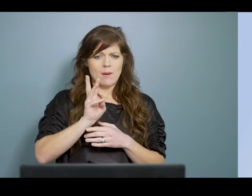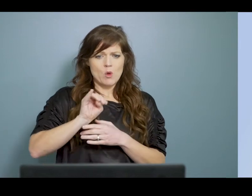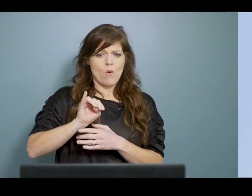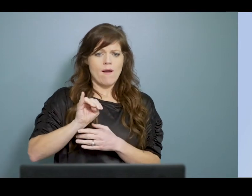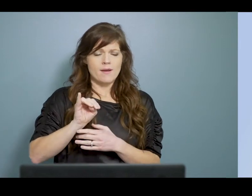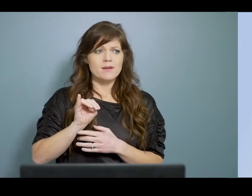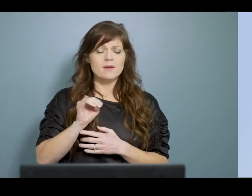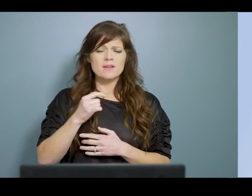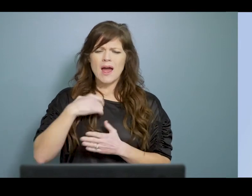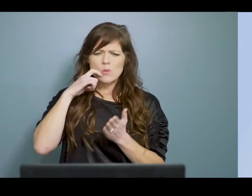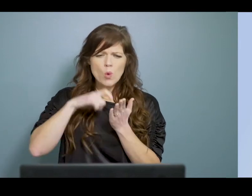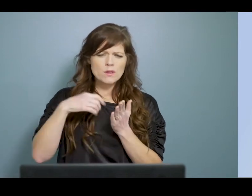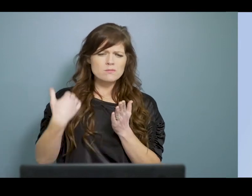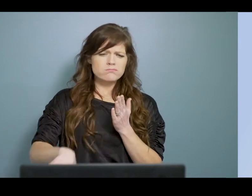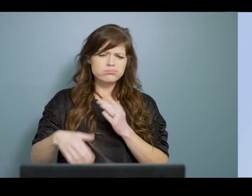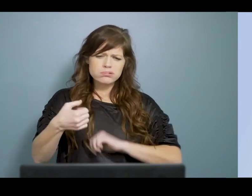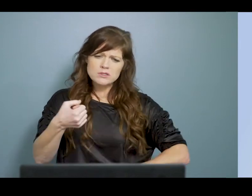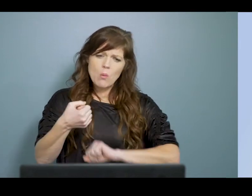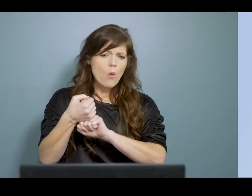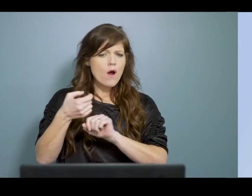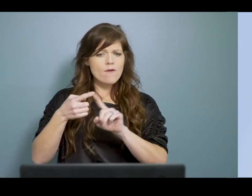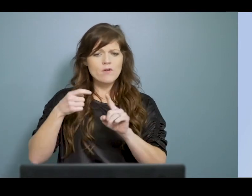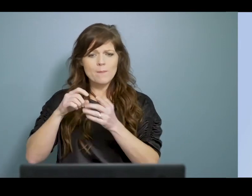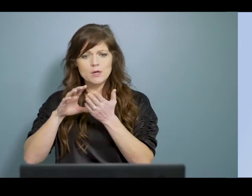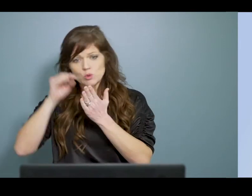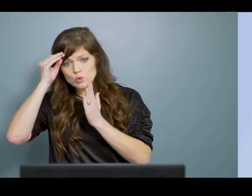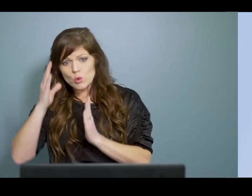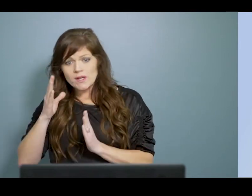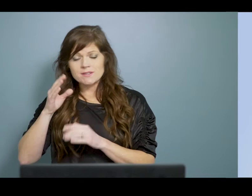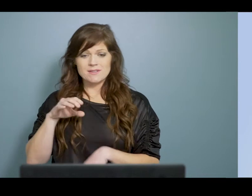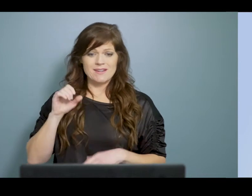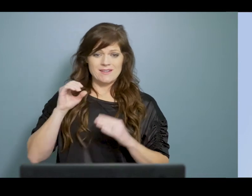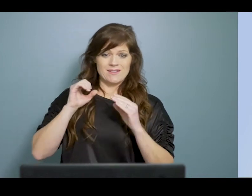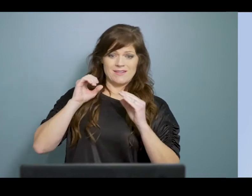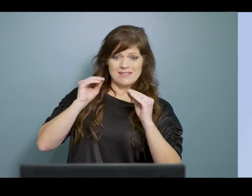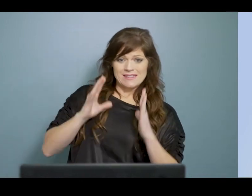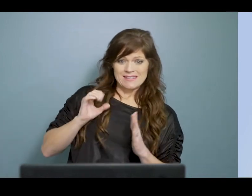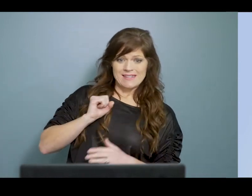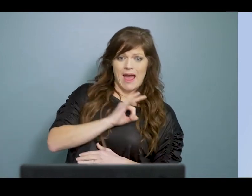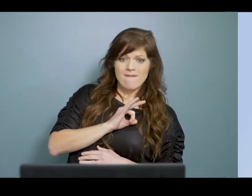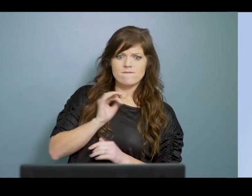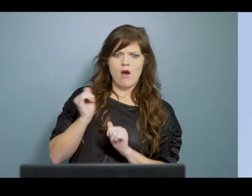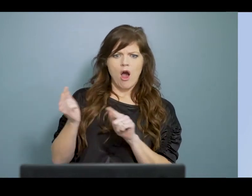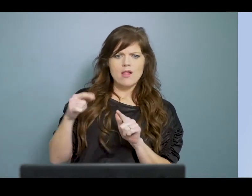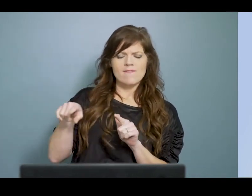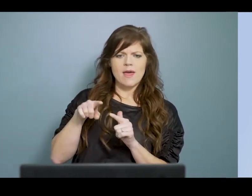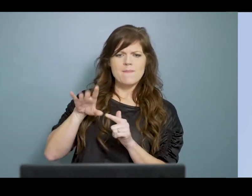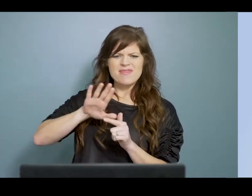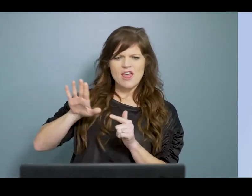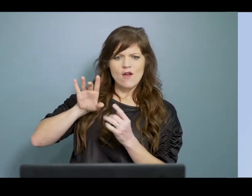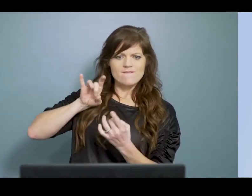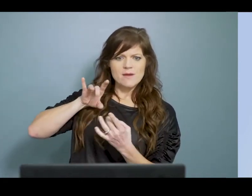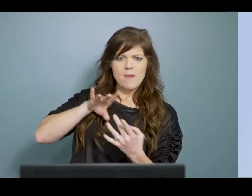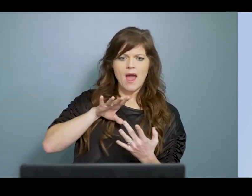the support that students and staff feel has definitely resonated with me. So thank